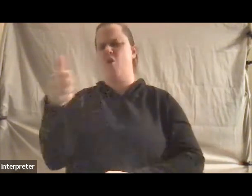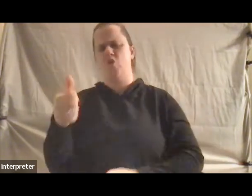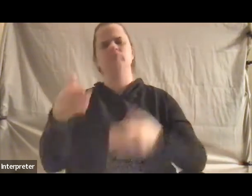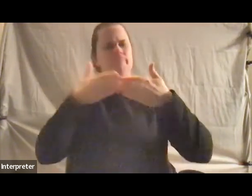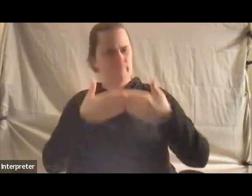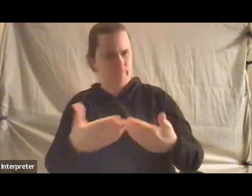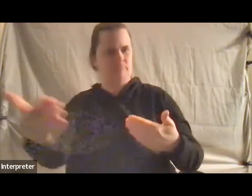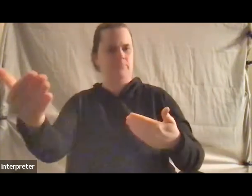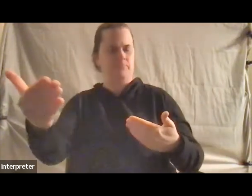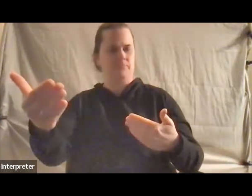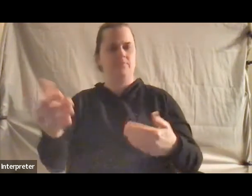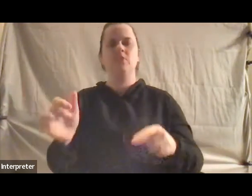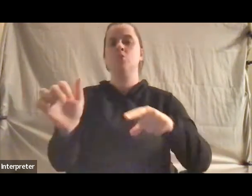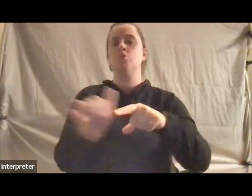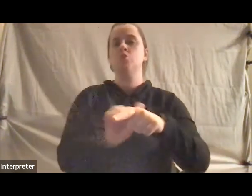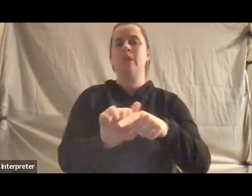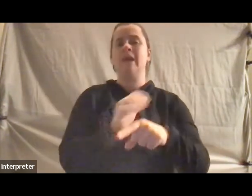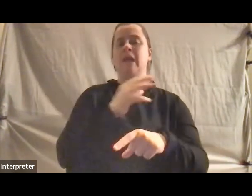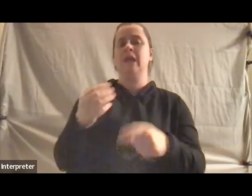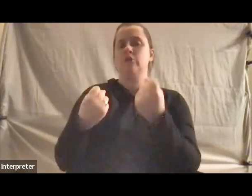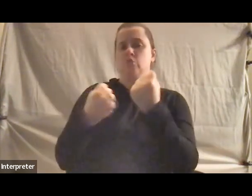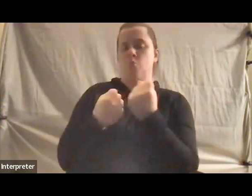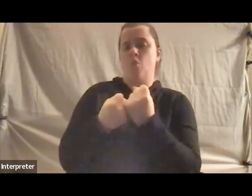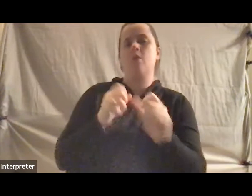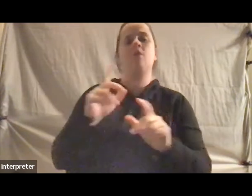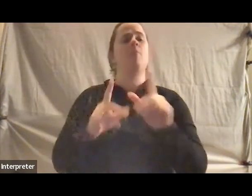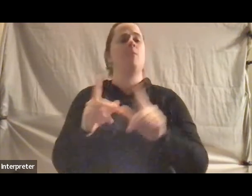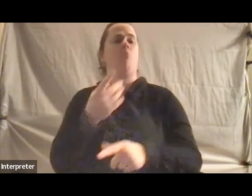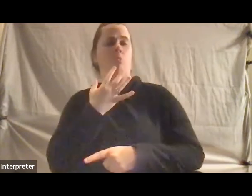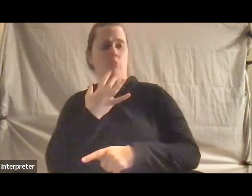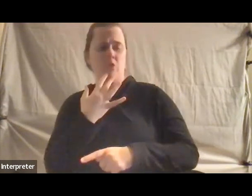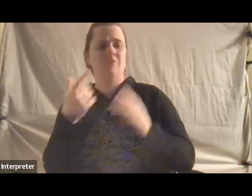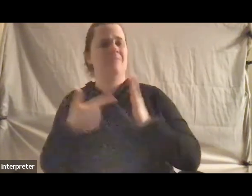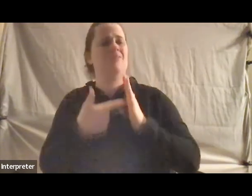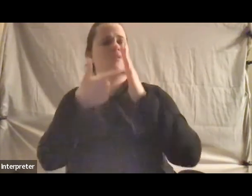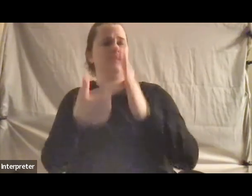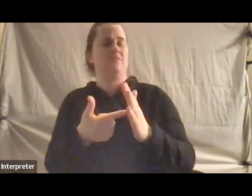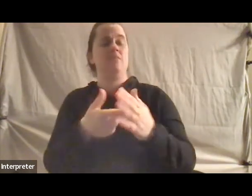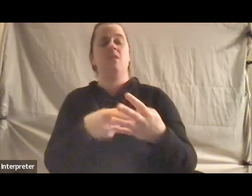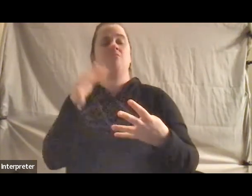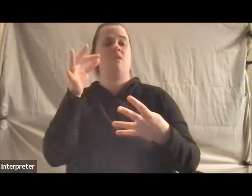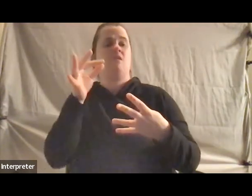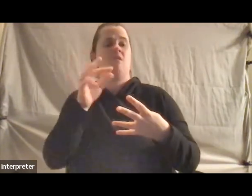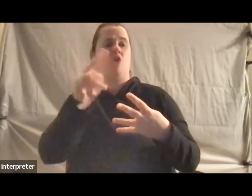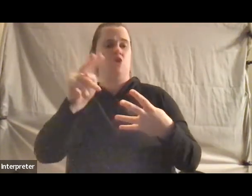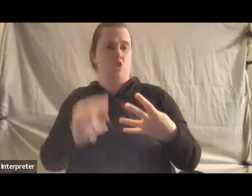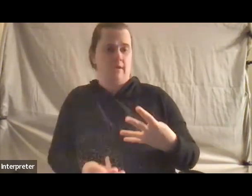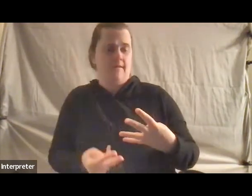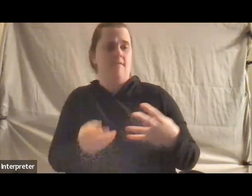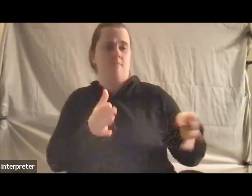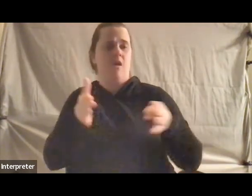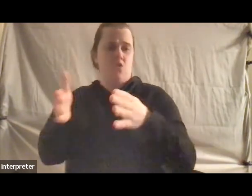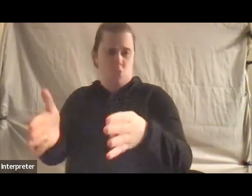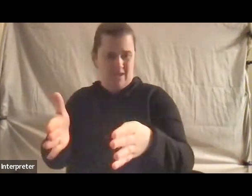Adding training and support for women and people of color to be better represented in the alternative pathways and the skilled trades